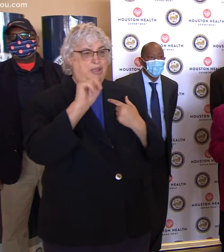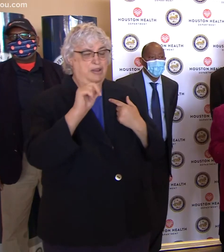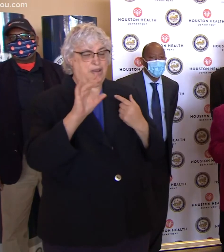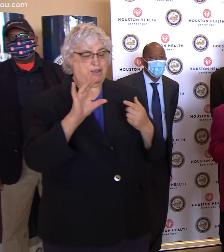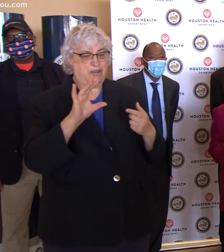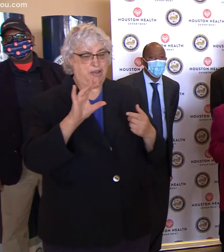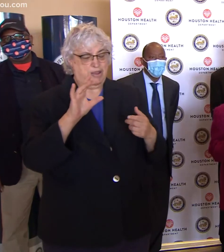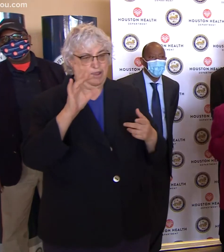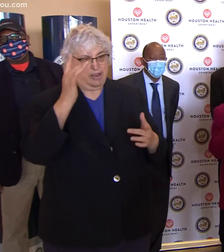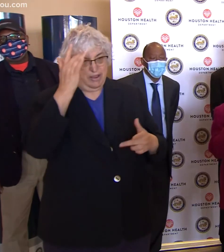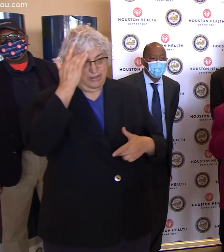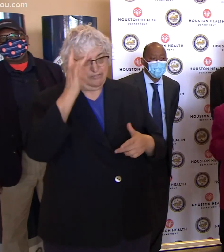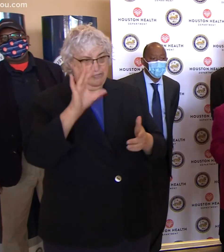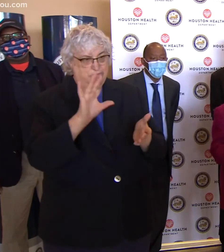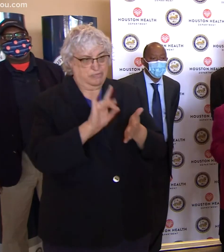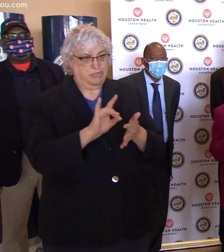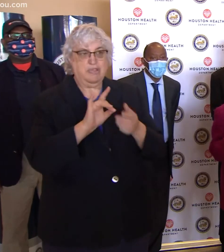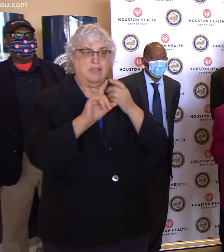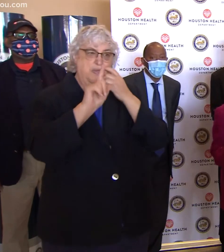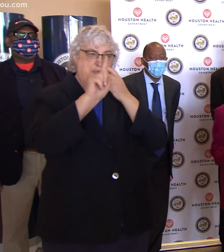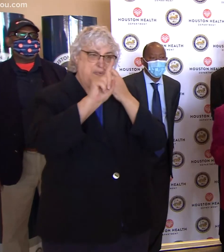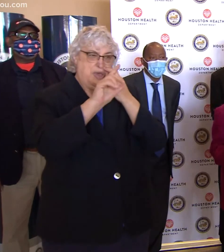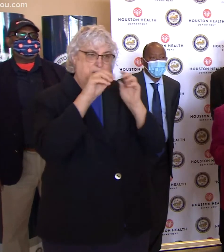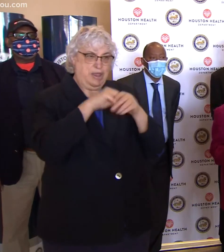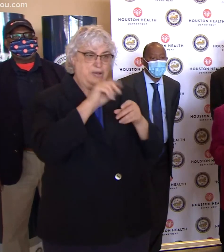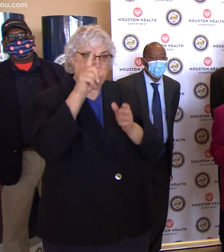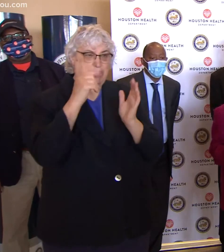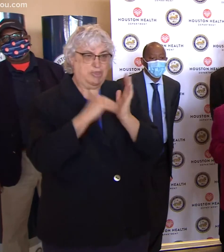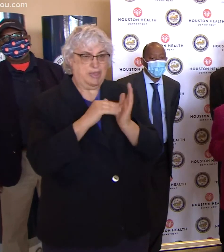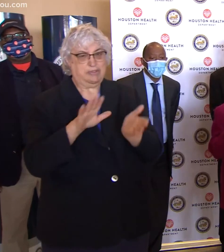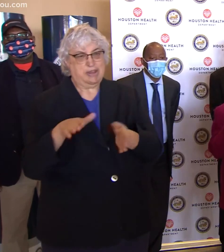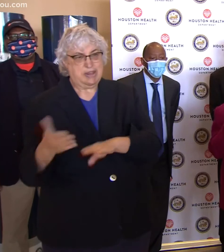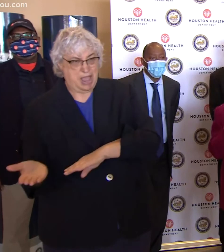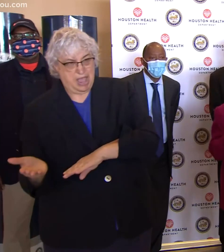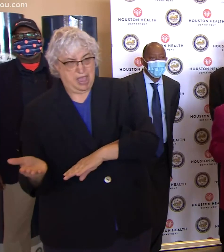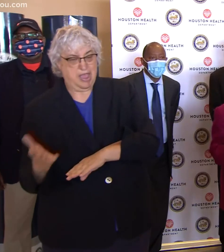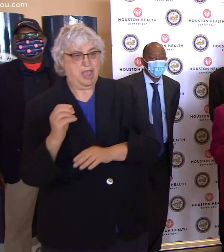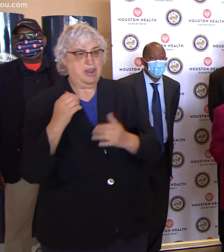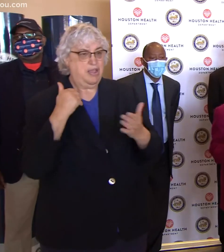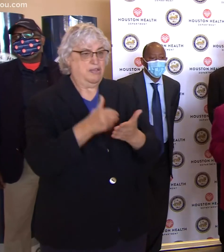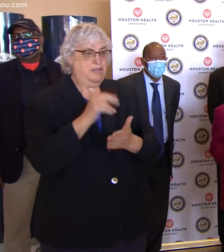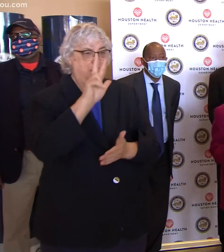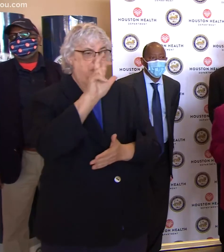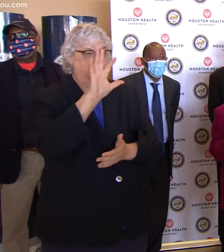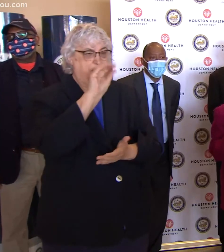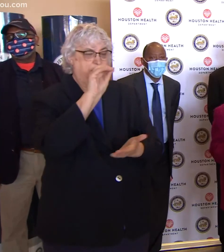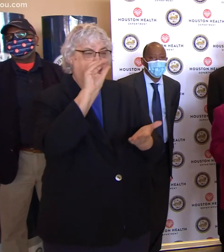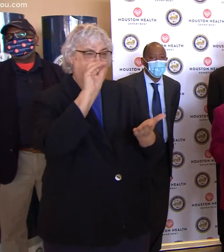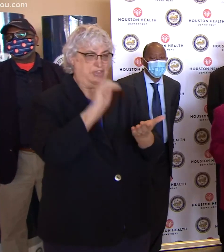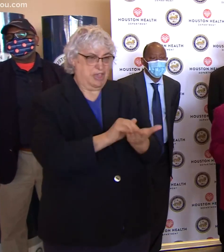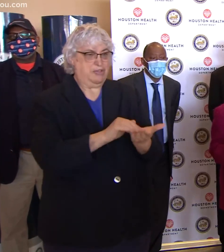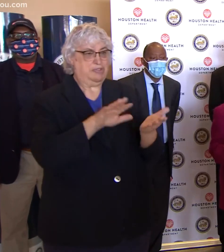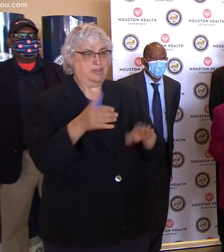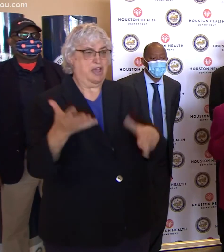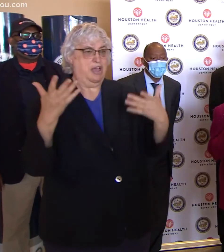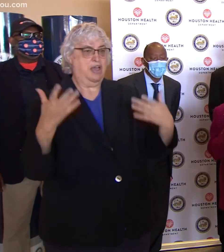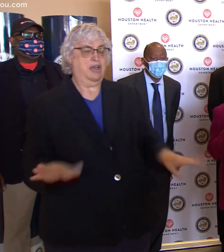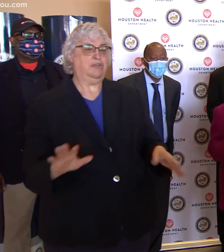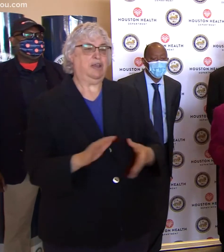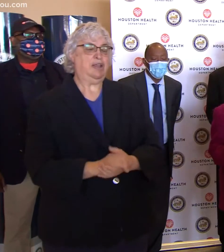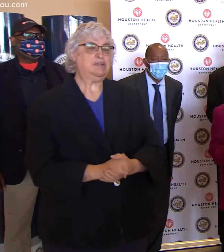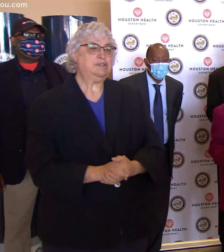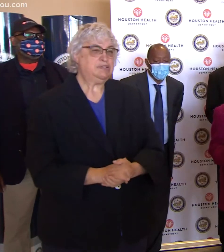by COVID-19, 1 in 1,000 are dying by COVID-19, and now close to 350,000 have already died.